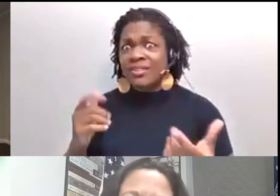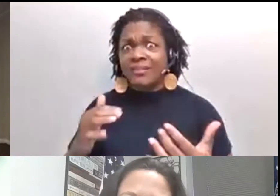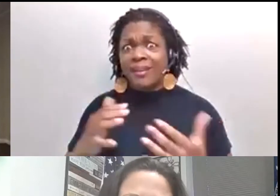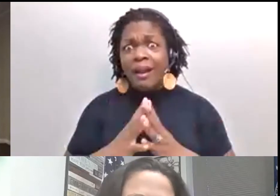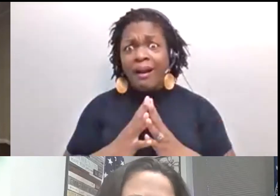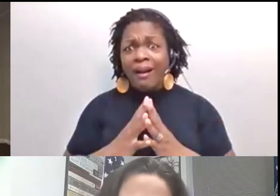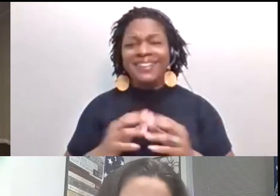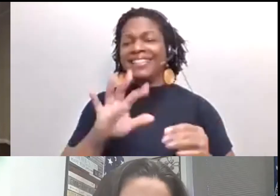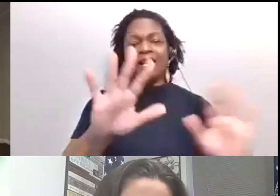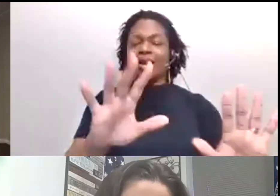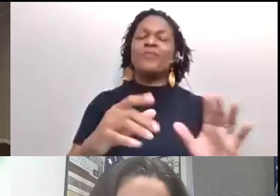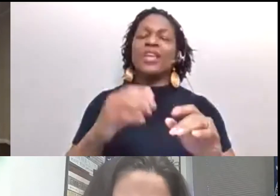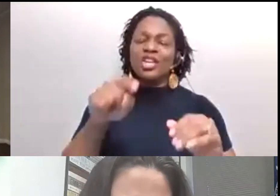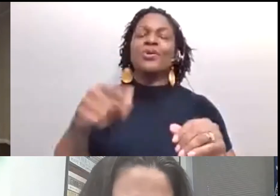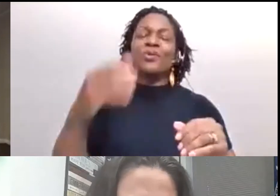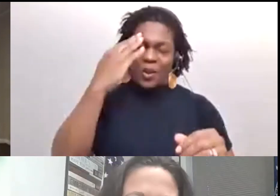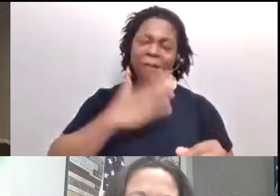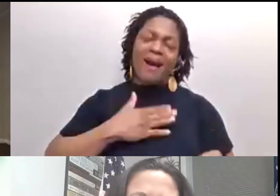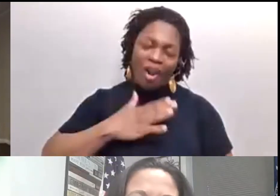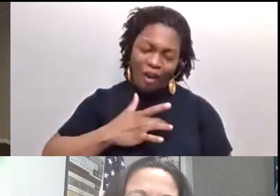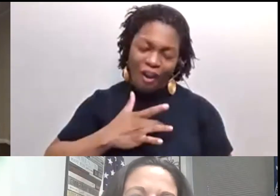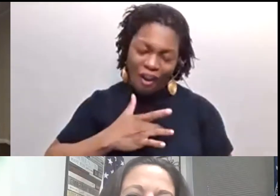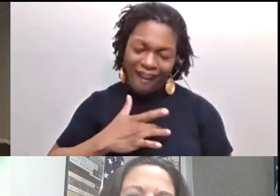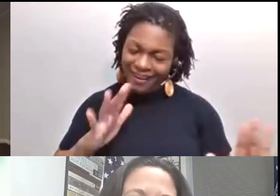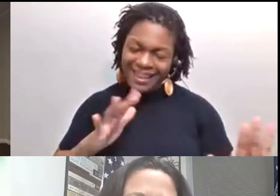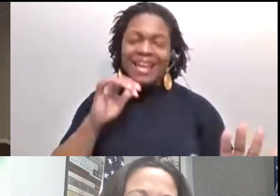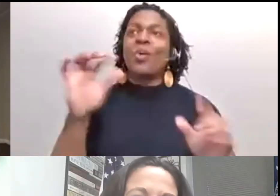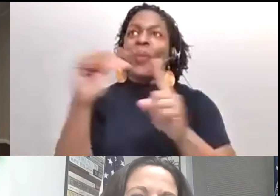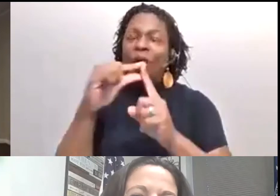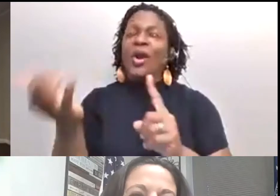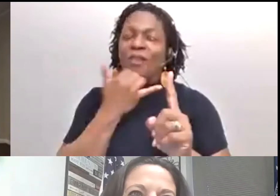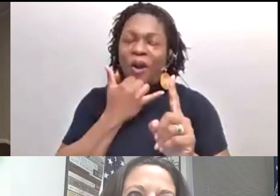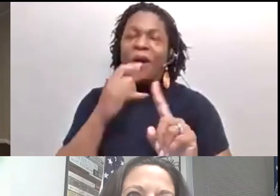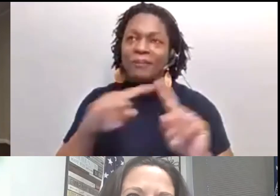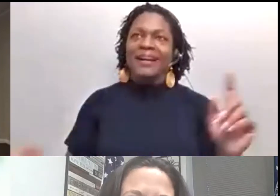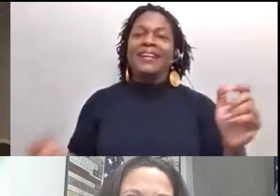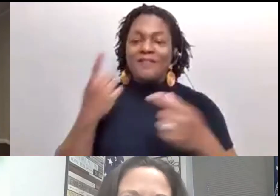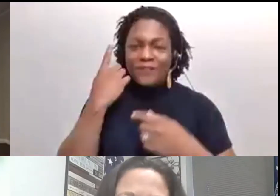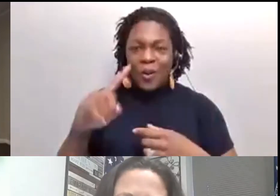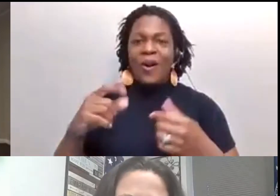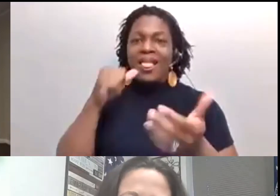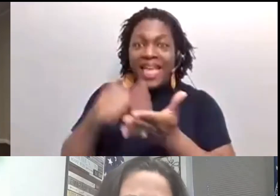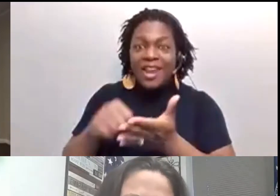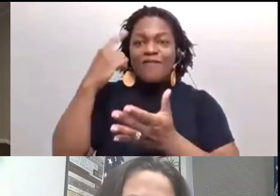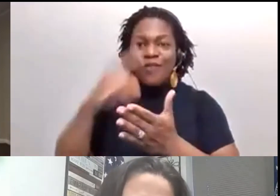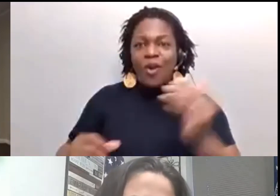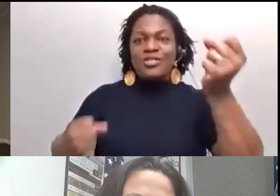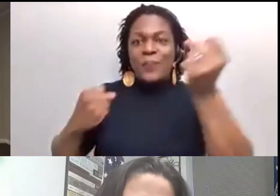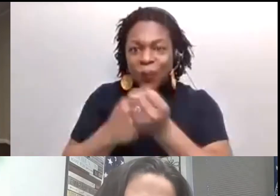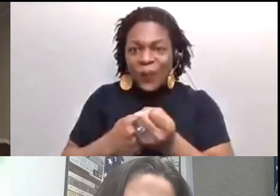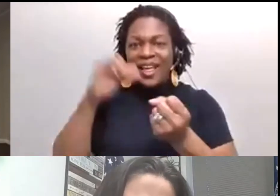Don't listen to the words, just know my heart. I meant to support the equity, to get